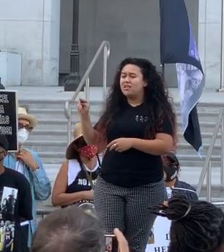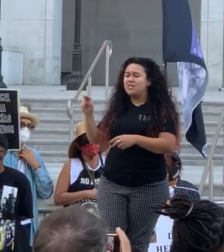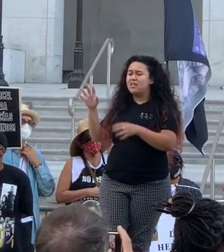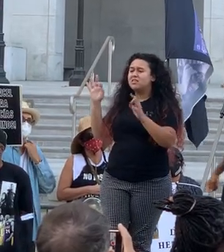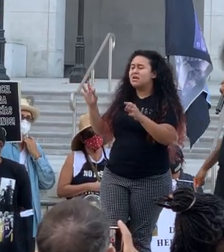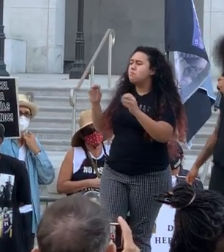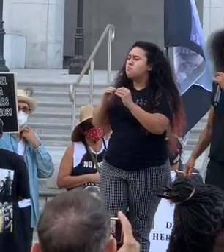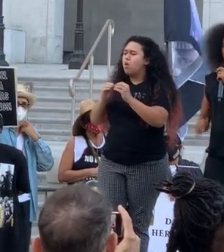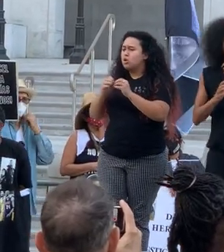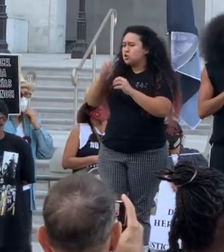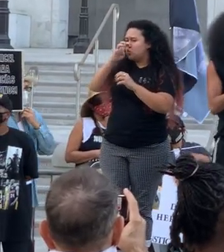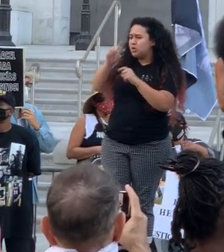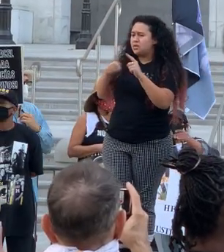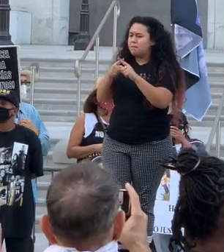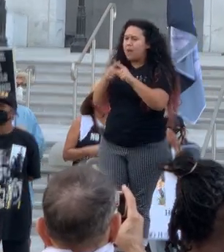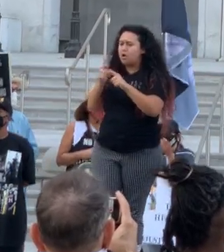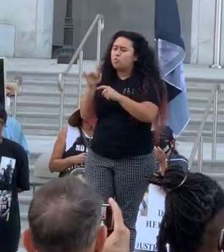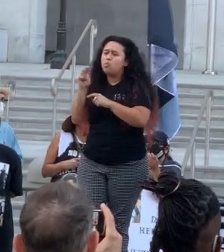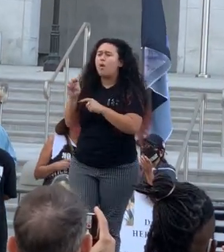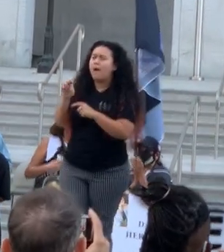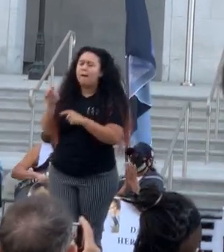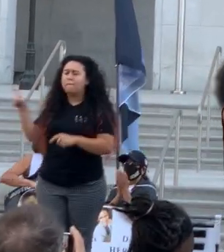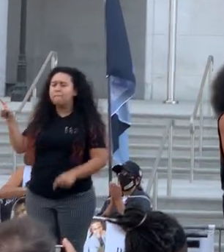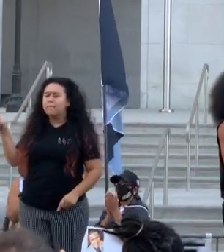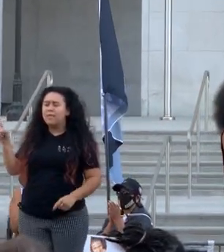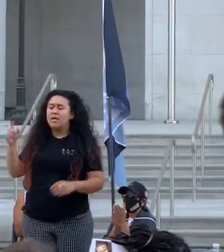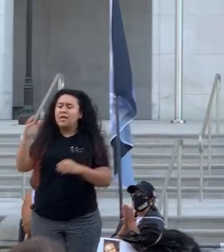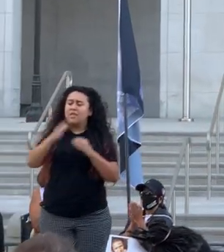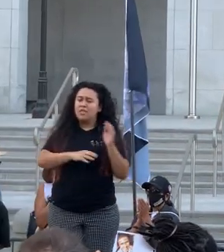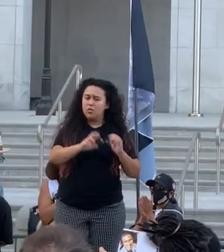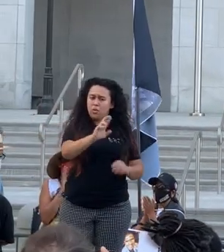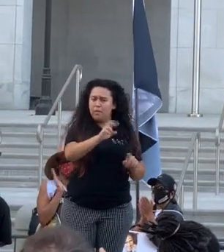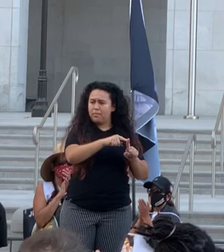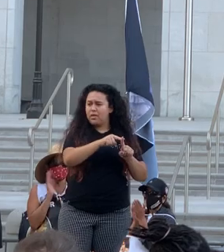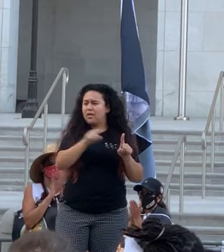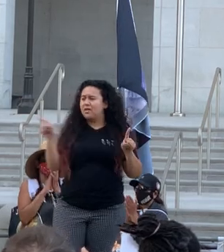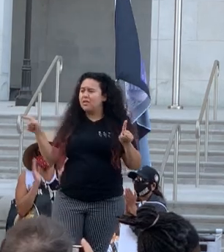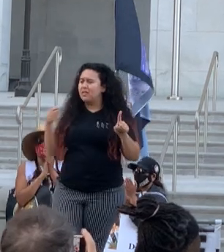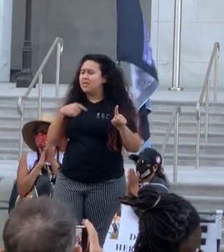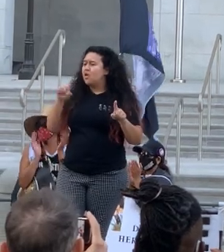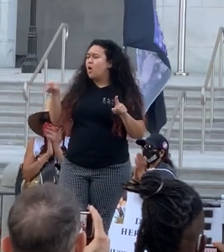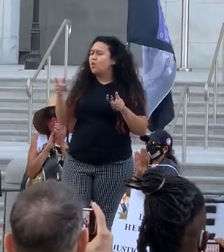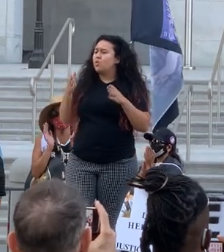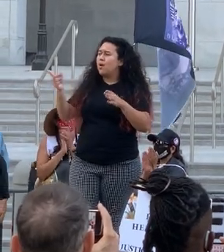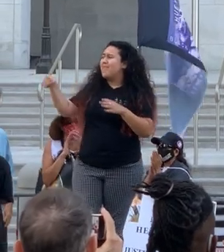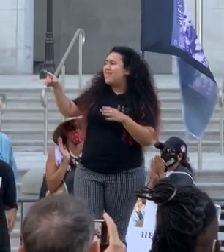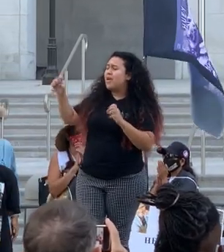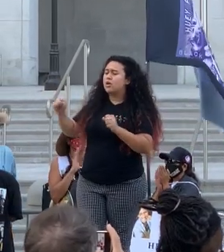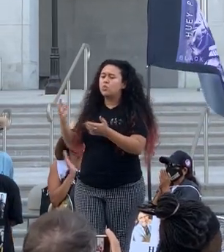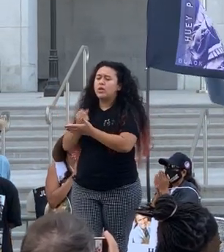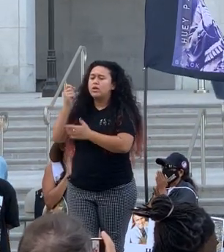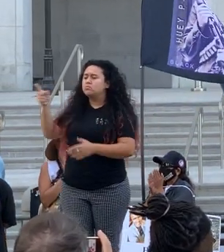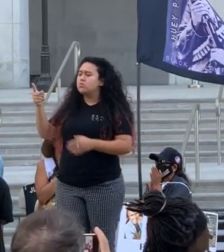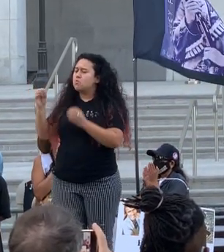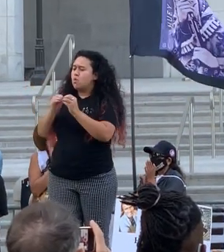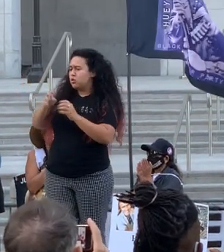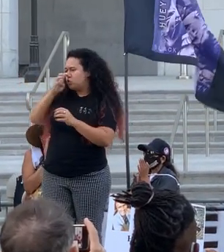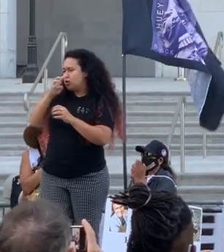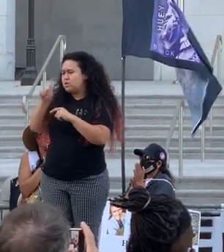crime than the Republican Party would be. And that was the only way that they could win.